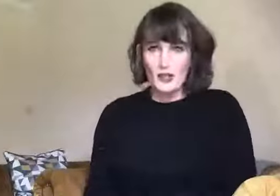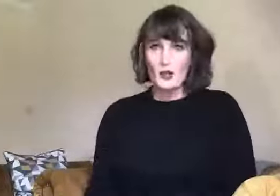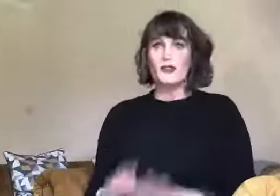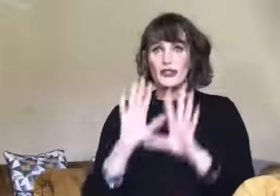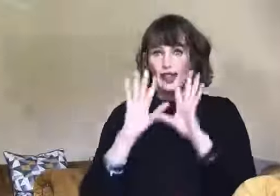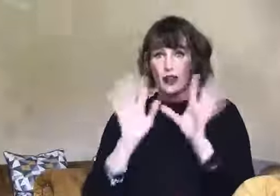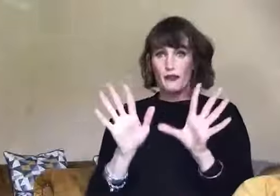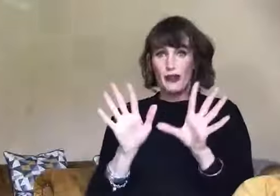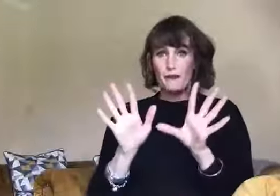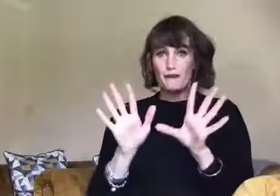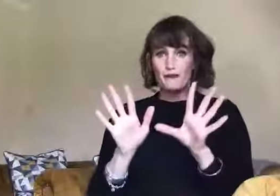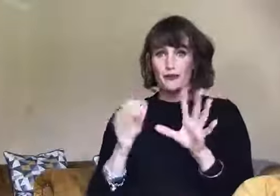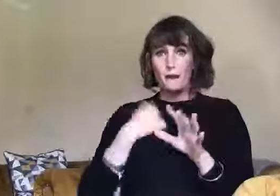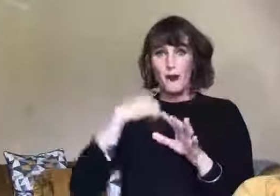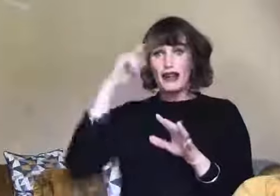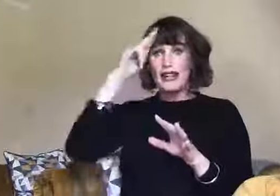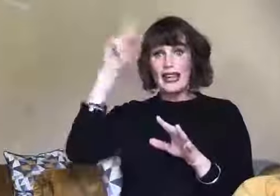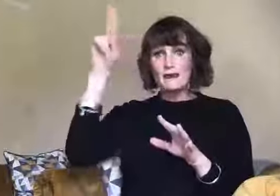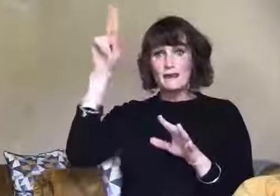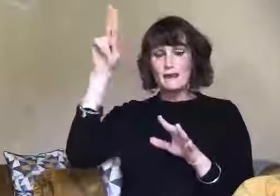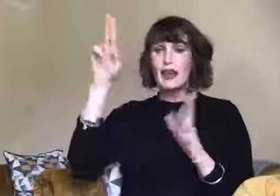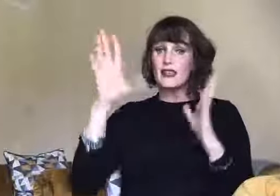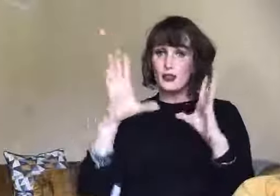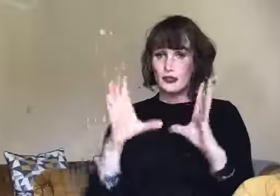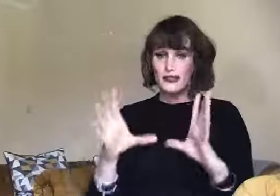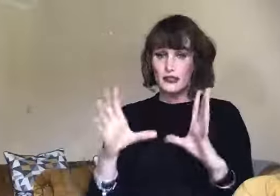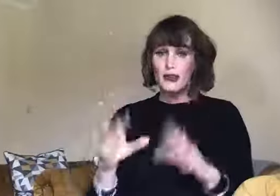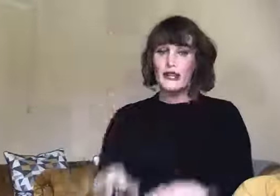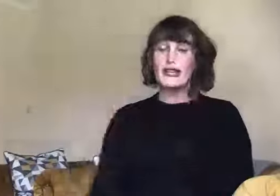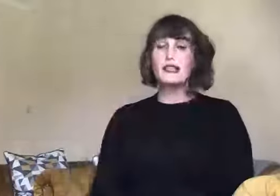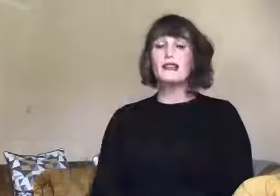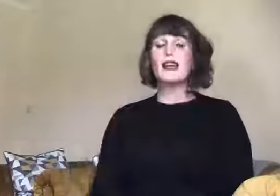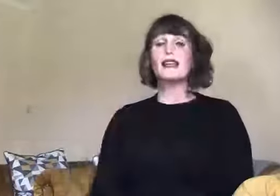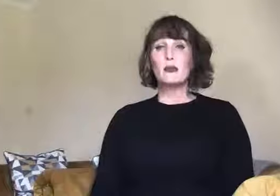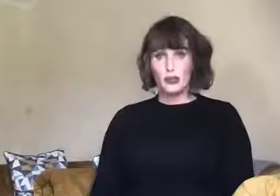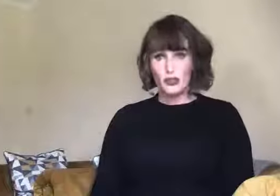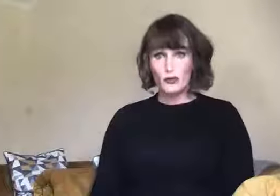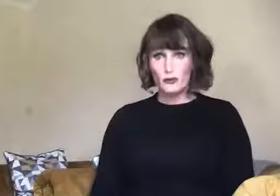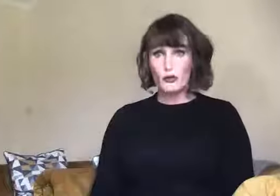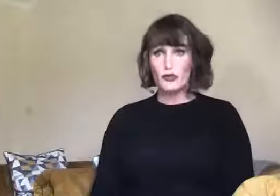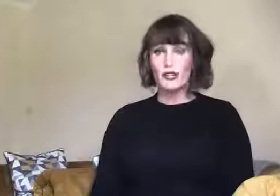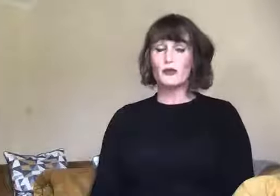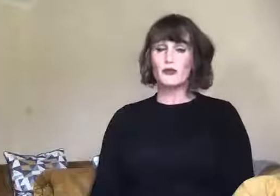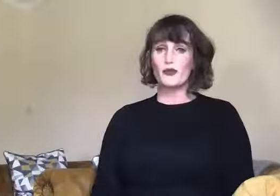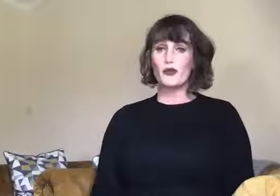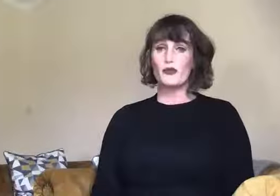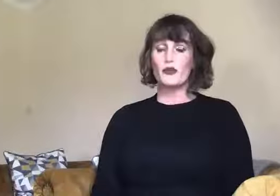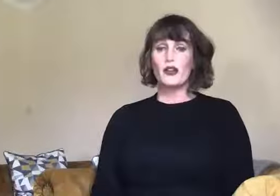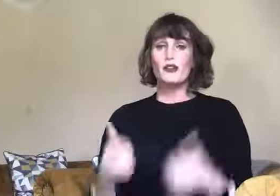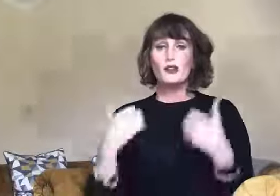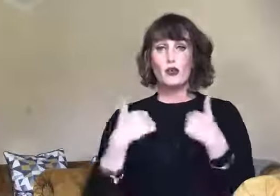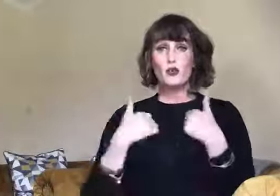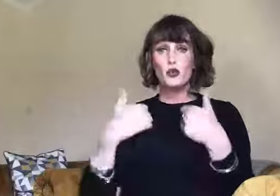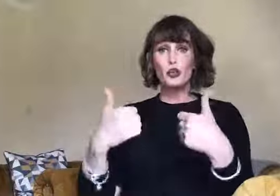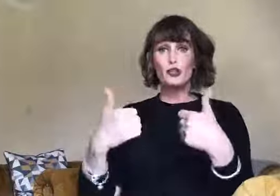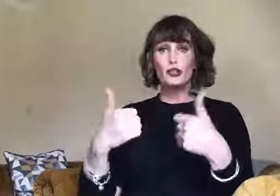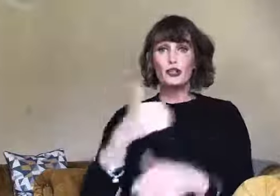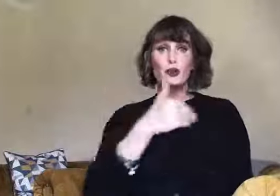so we've done the alphabet, my name, and then obviously the spelling. And now we're going to do good morning once more. So good